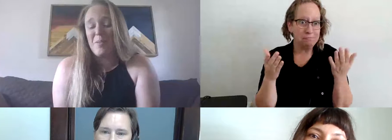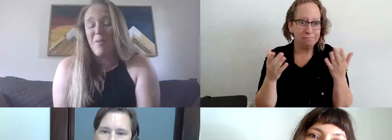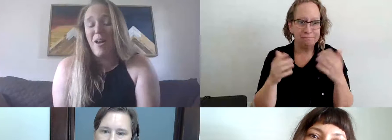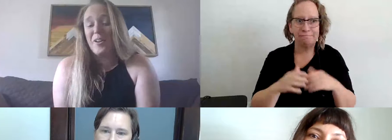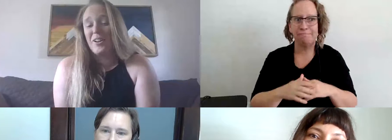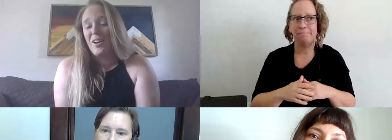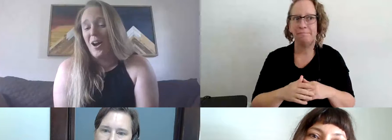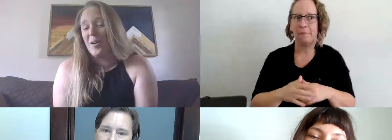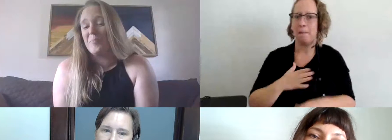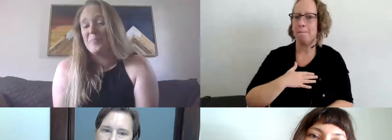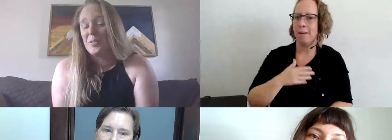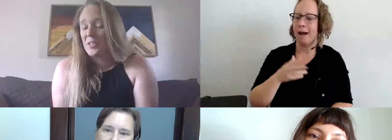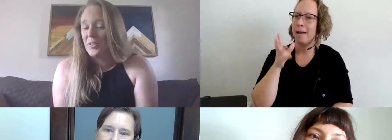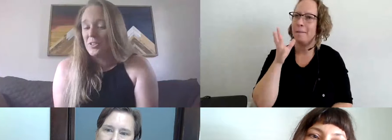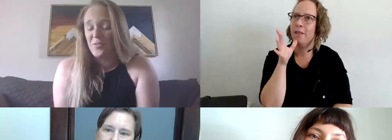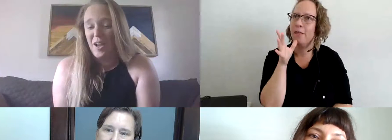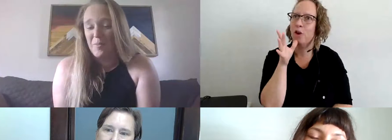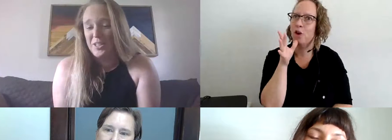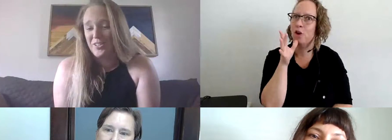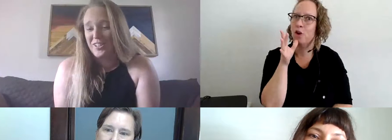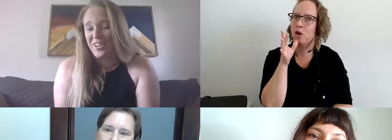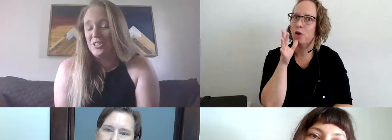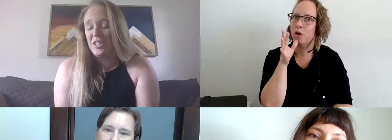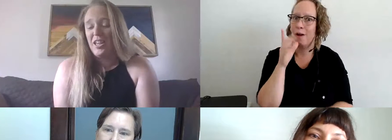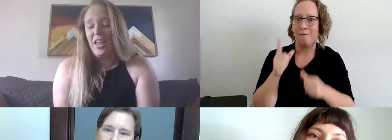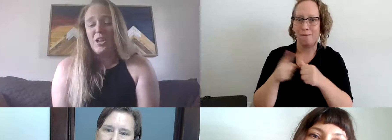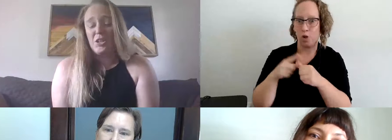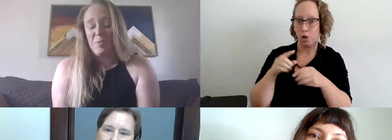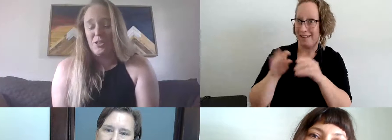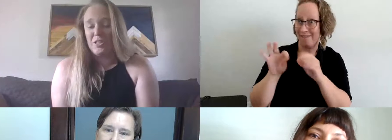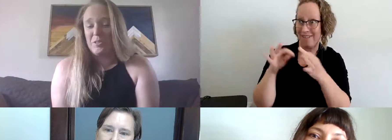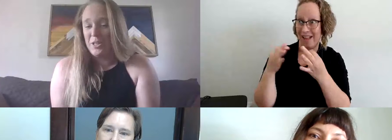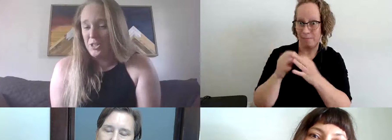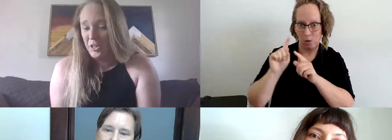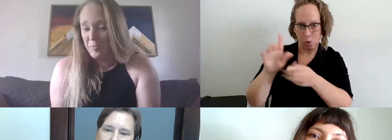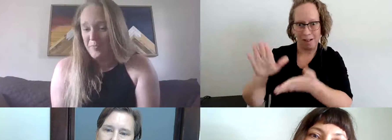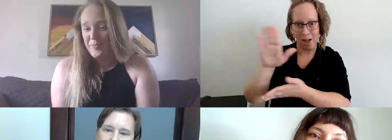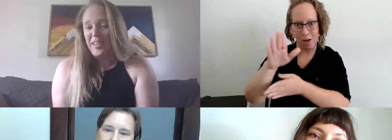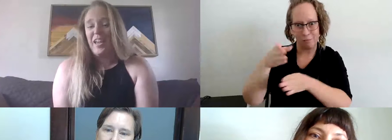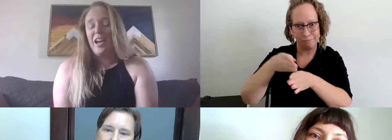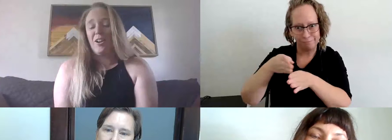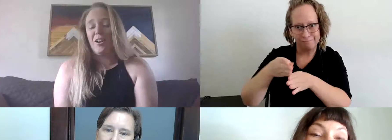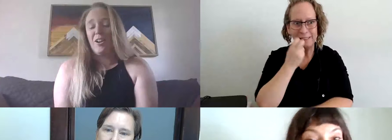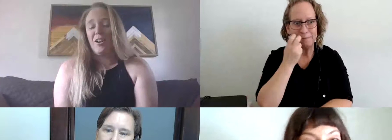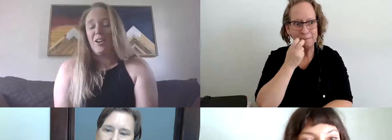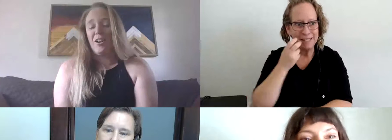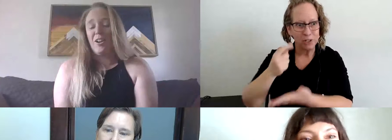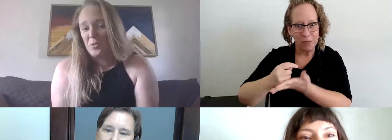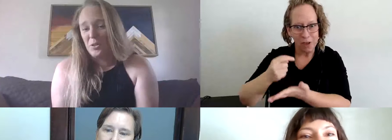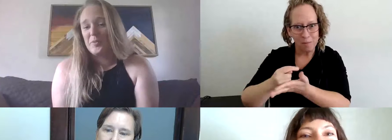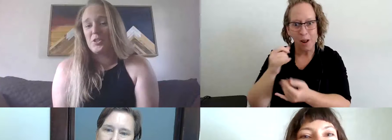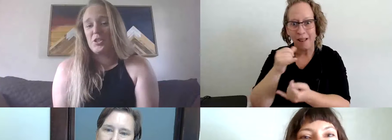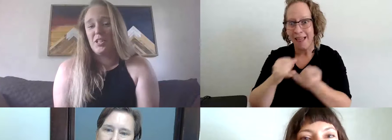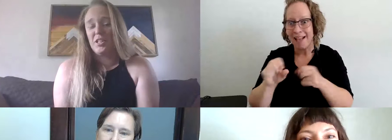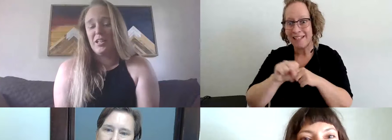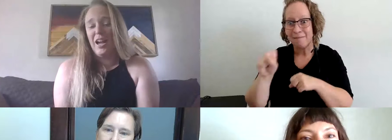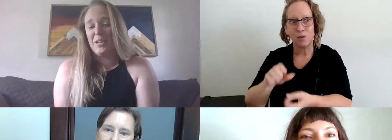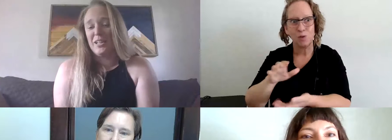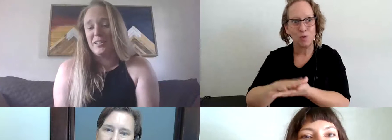My mother was the first in her family to go to college. She majored in speech therapy. Her last semester of